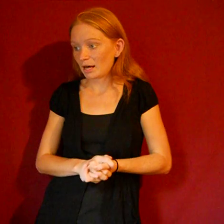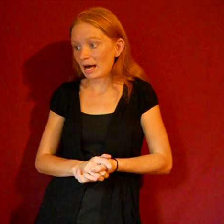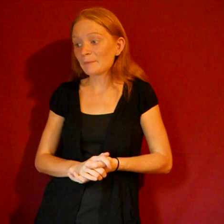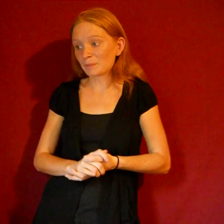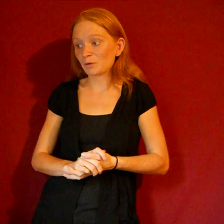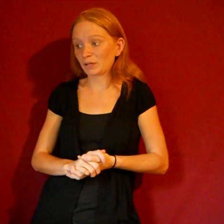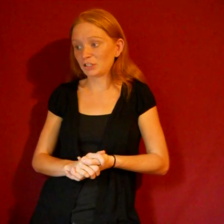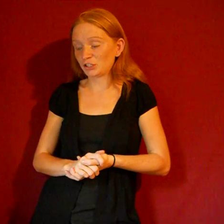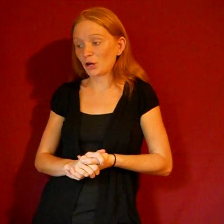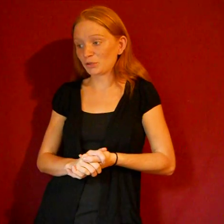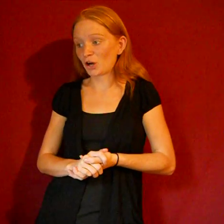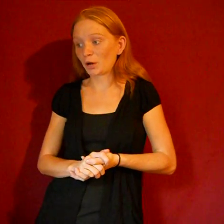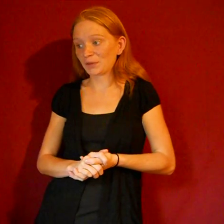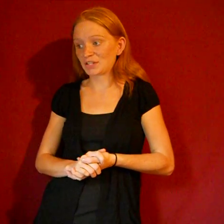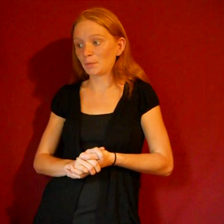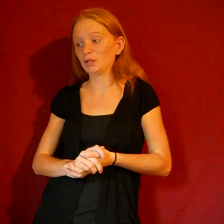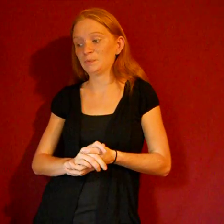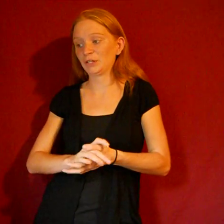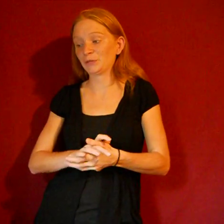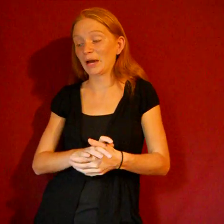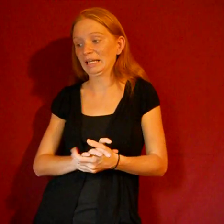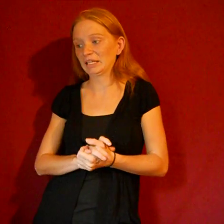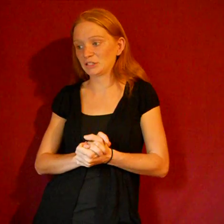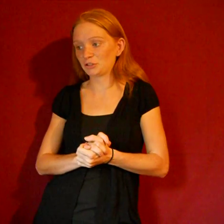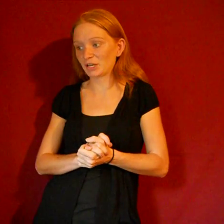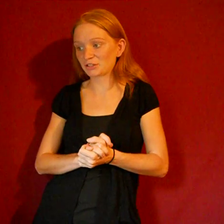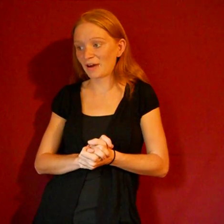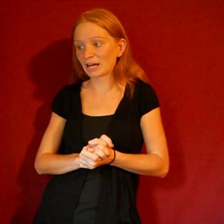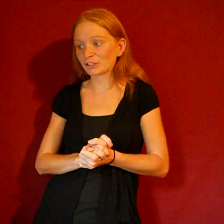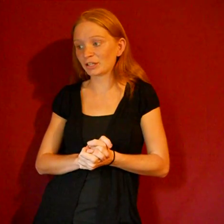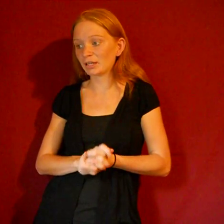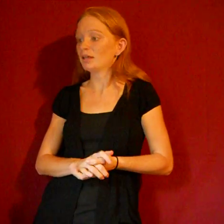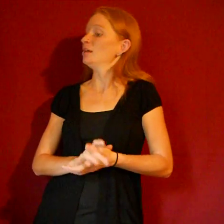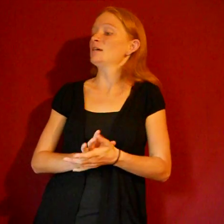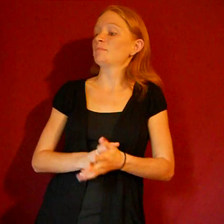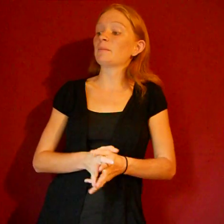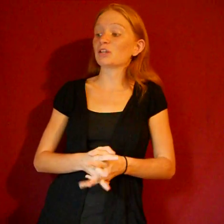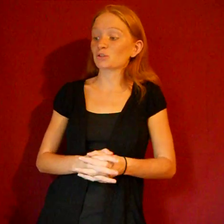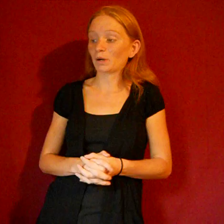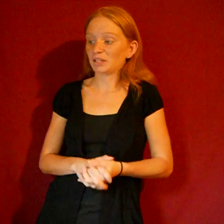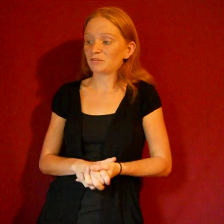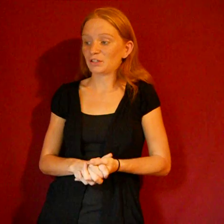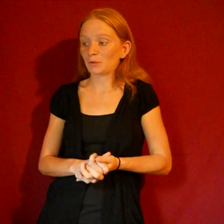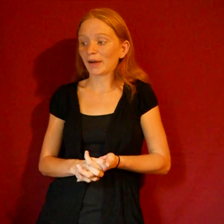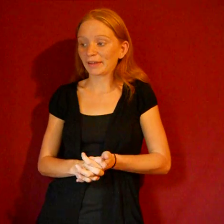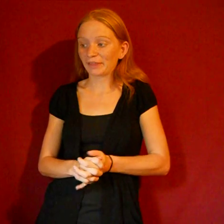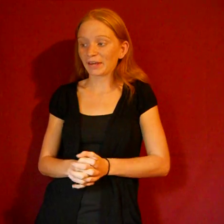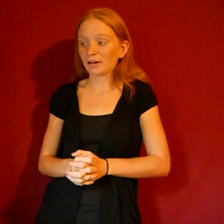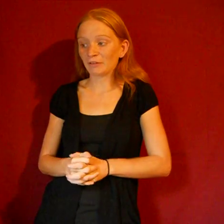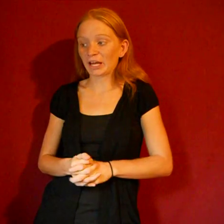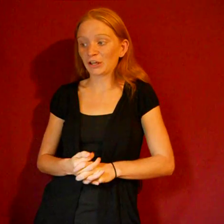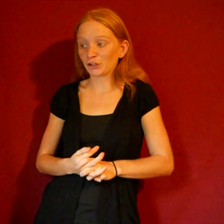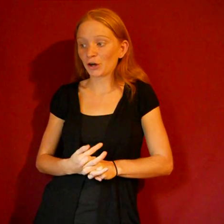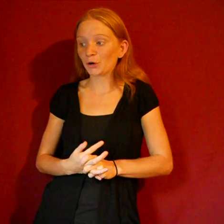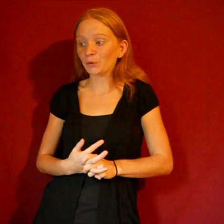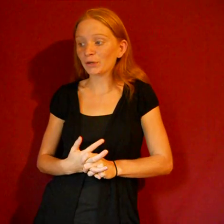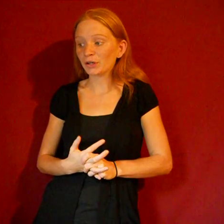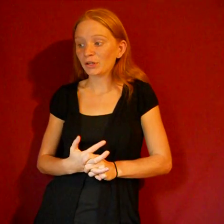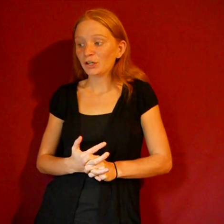I might be willing to go and talk with someone, but you're right, it is a trust factor. Maybe there's one individual I can think of that I could go